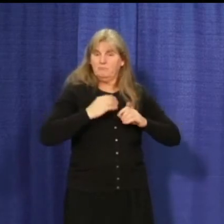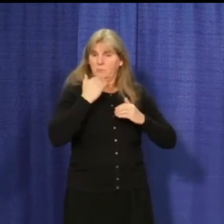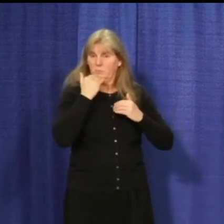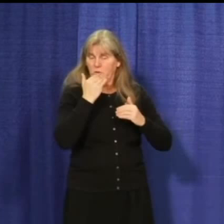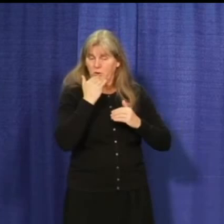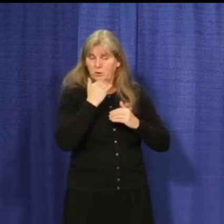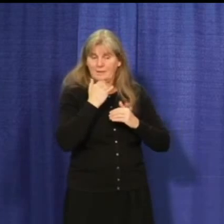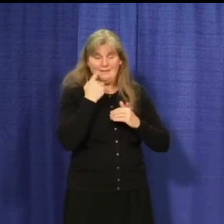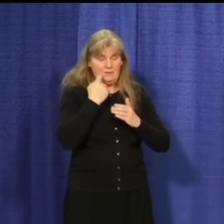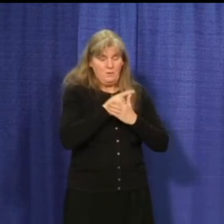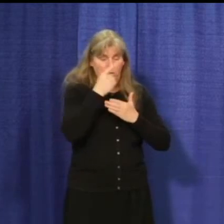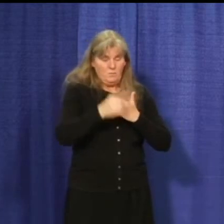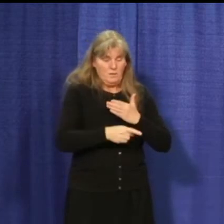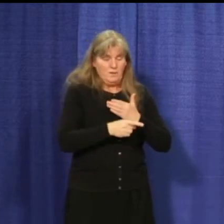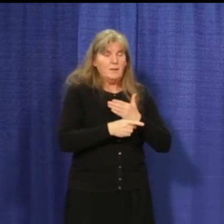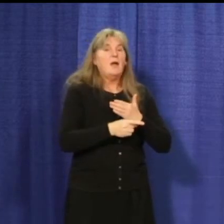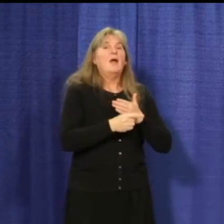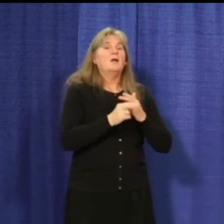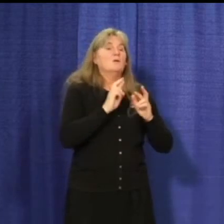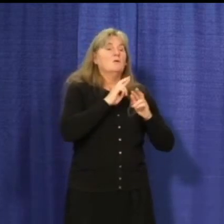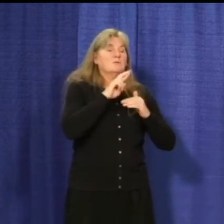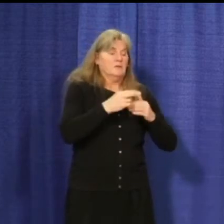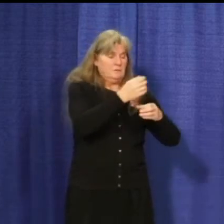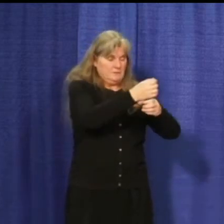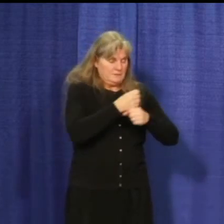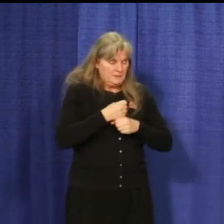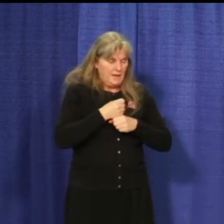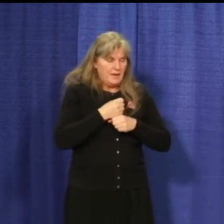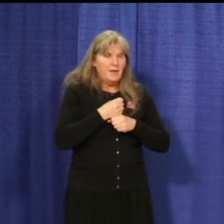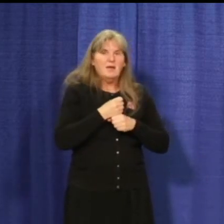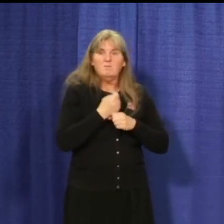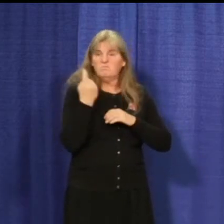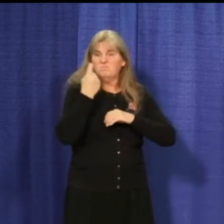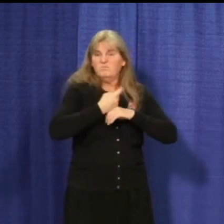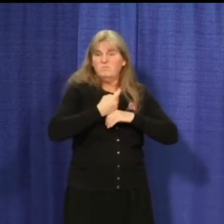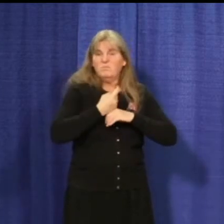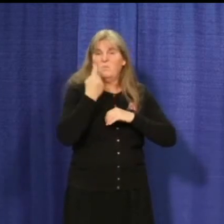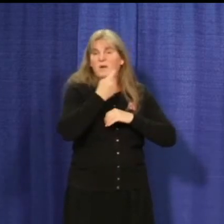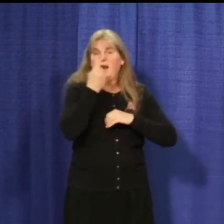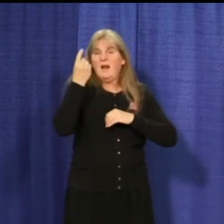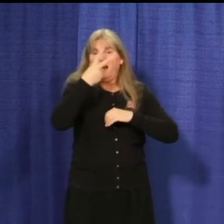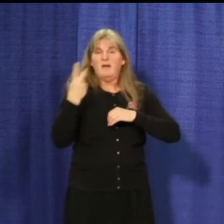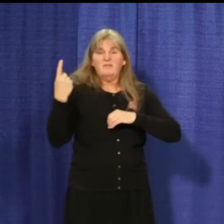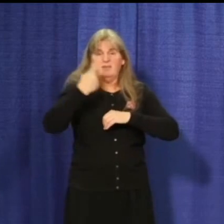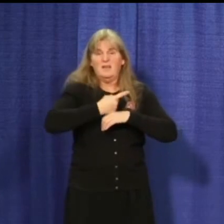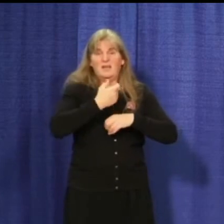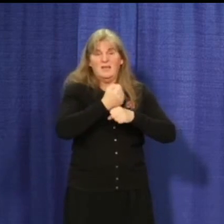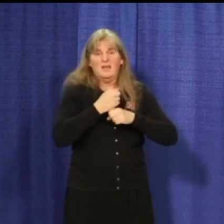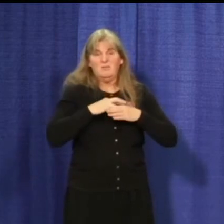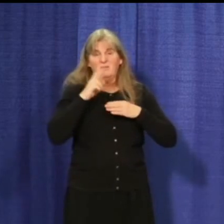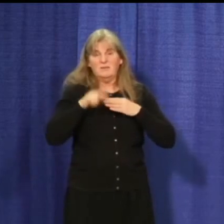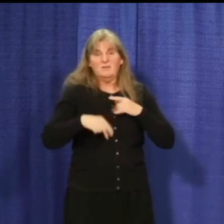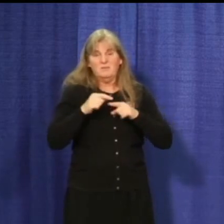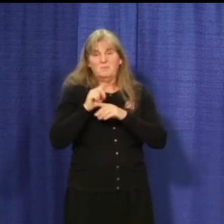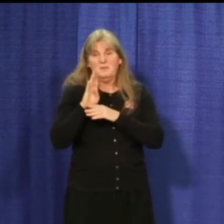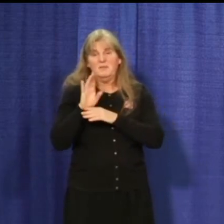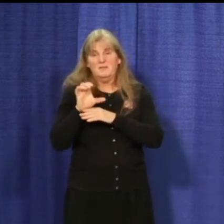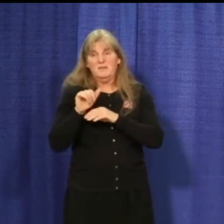actually tested in Watson Lake and resulted in a day and a half from the BC